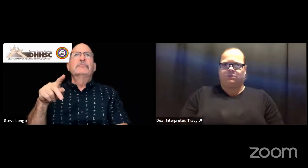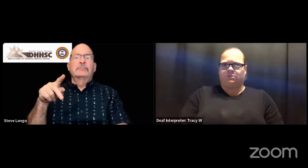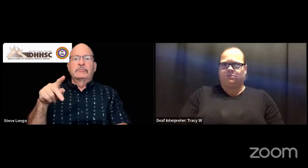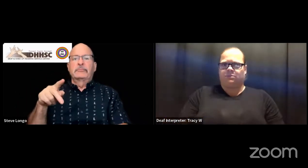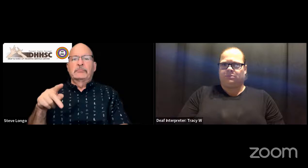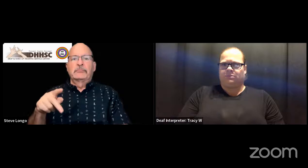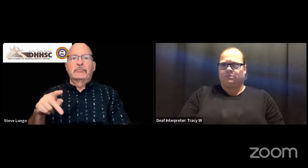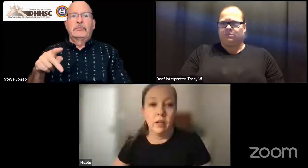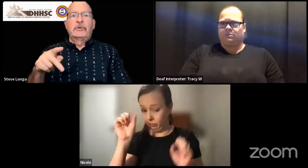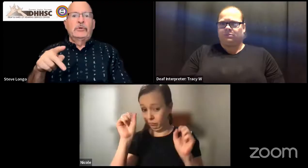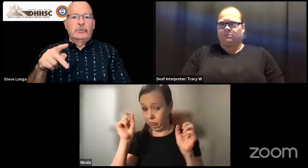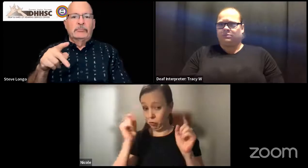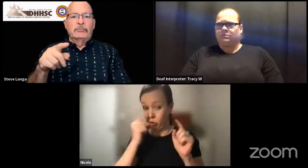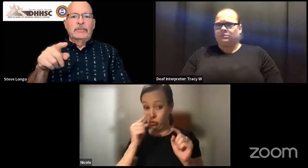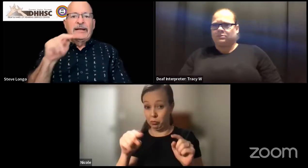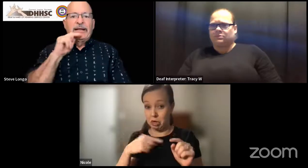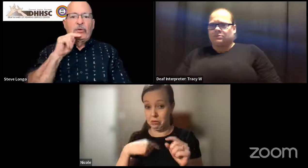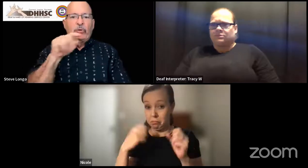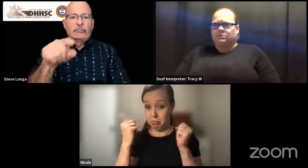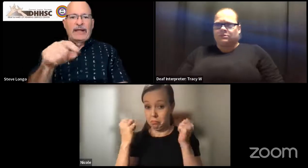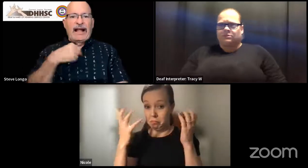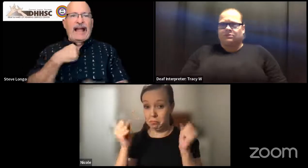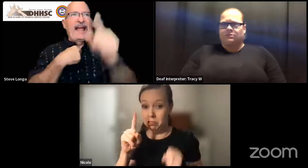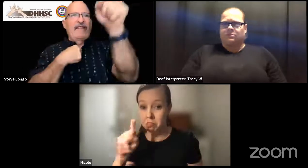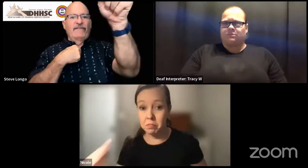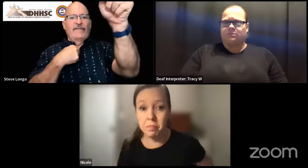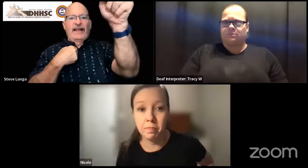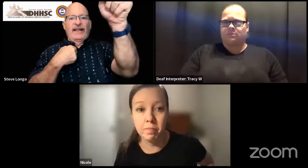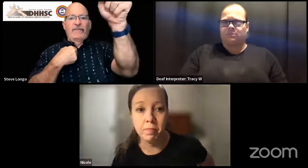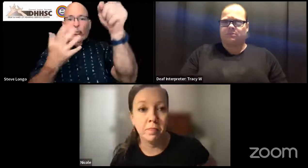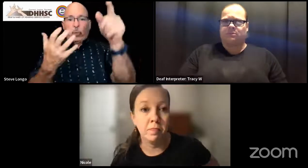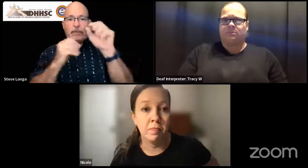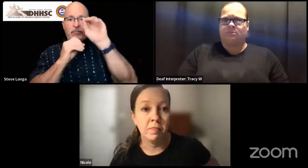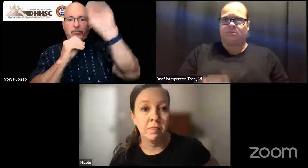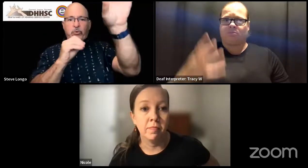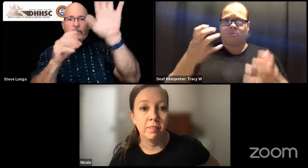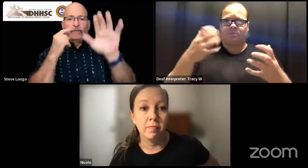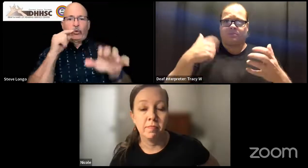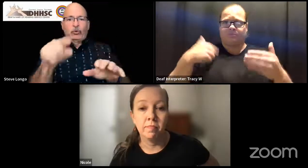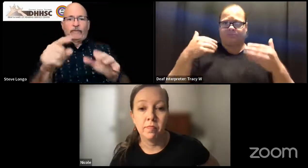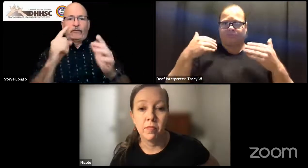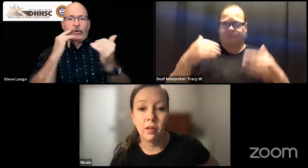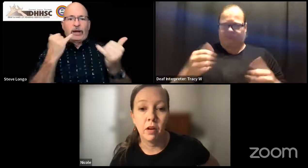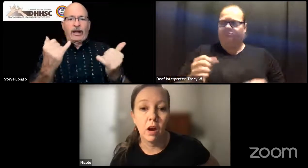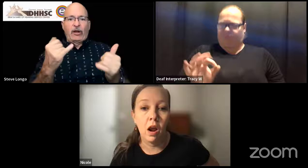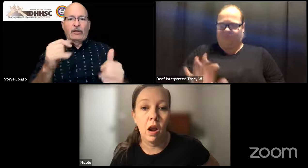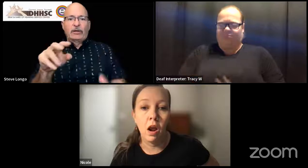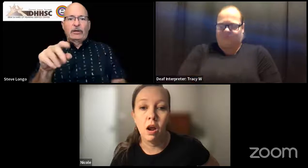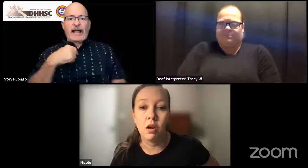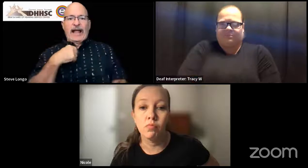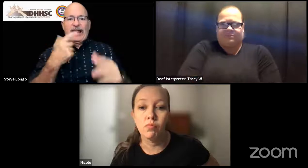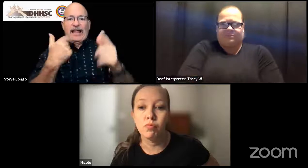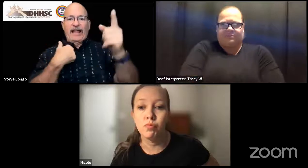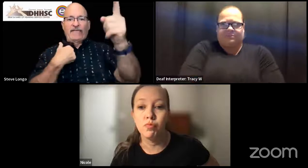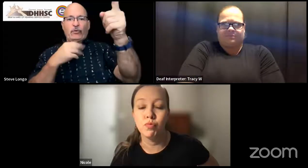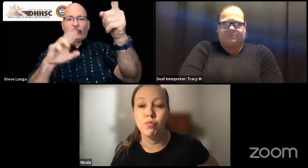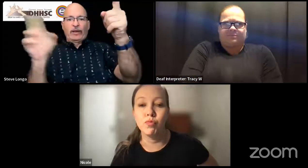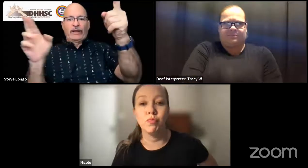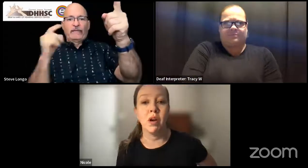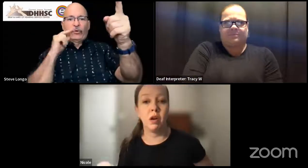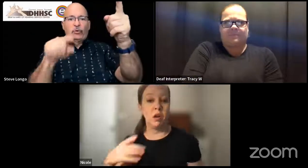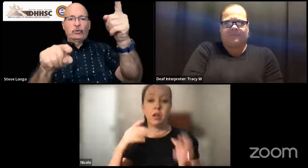vice president's report, which would be Nicole. Nicole is asking if it's okay that I sign the